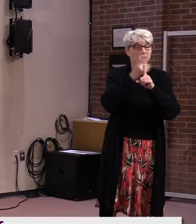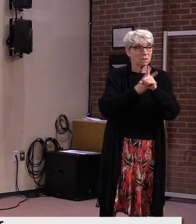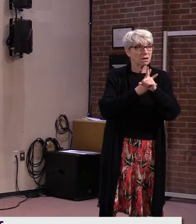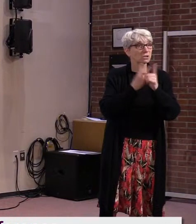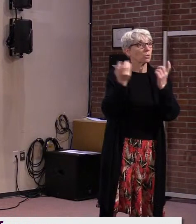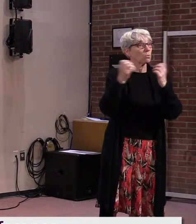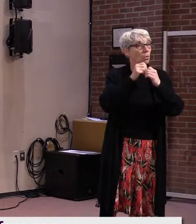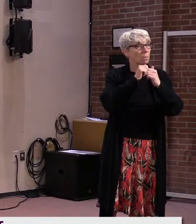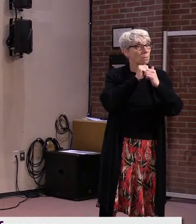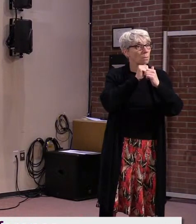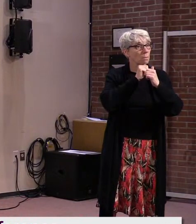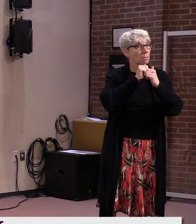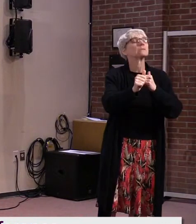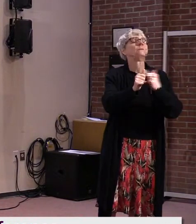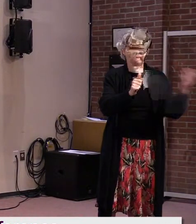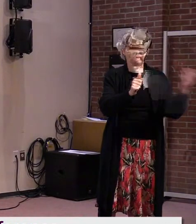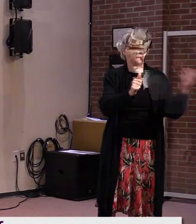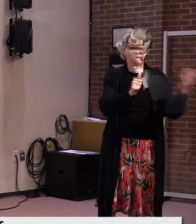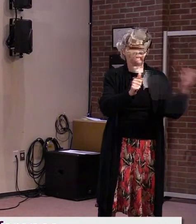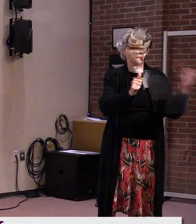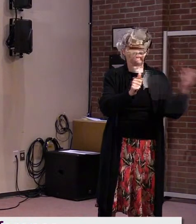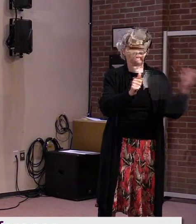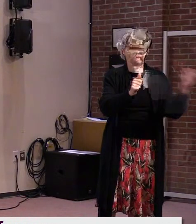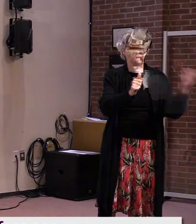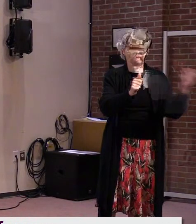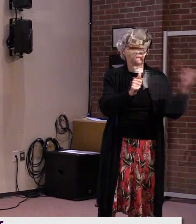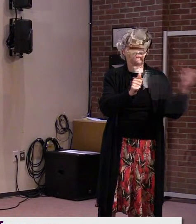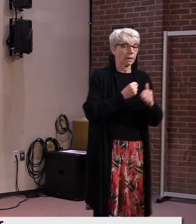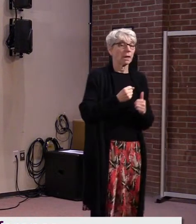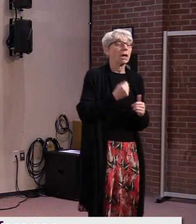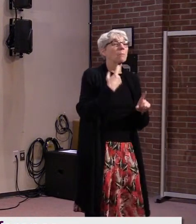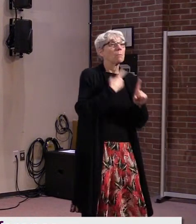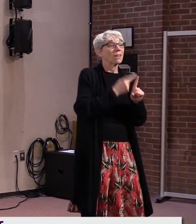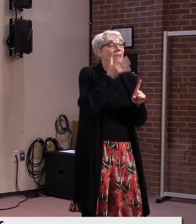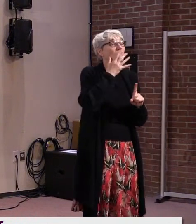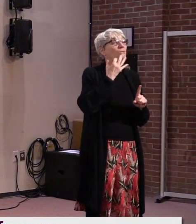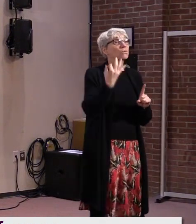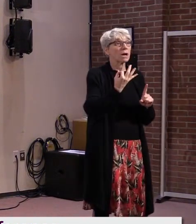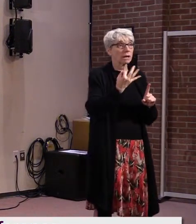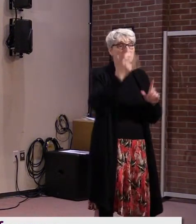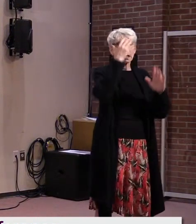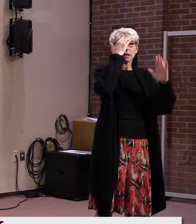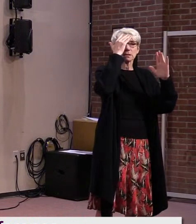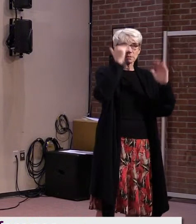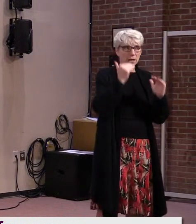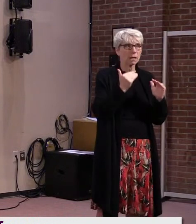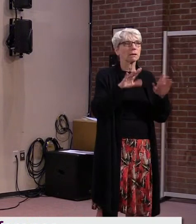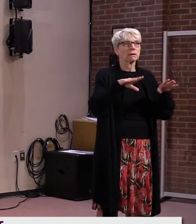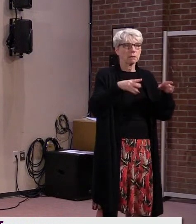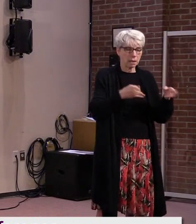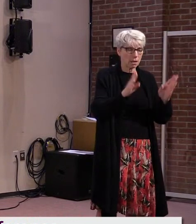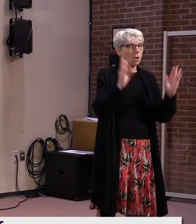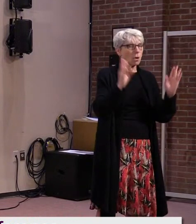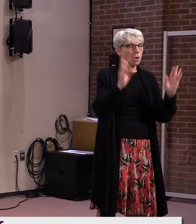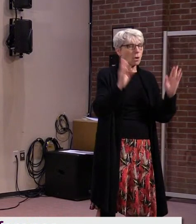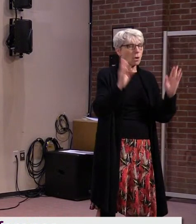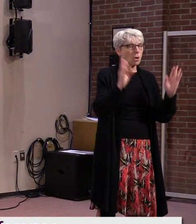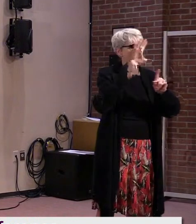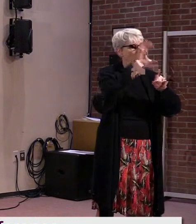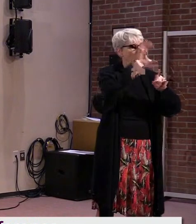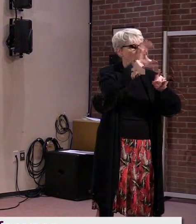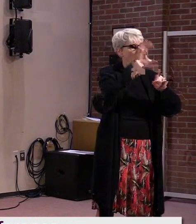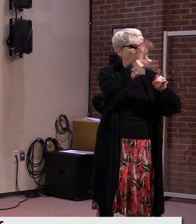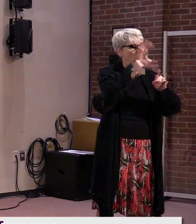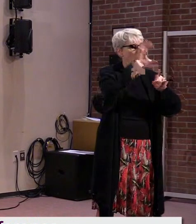completed their second dose. Additionally, starting on Friday, we expect others to be able to start making appointments